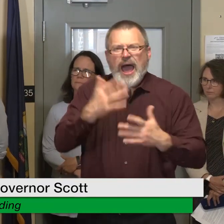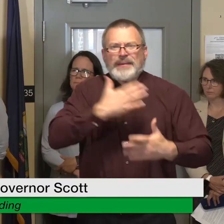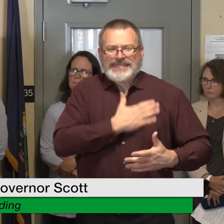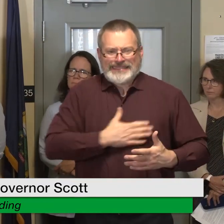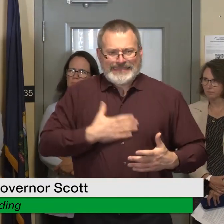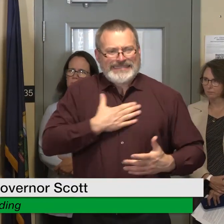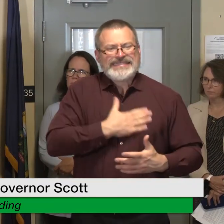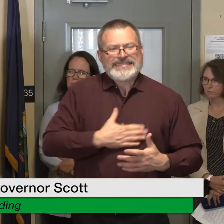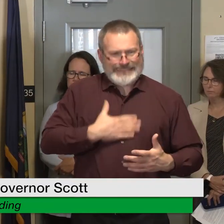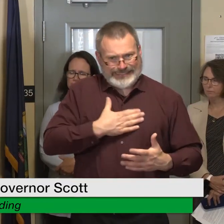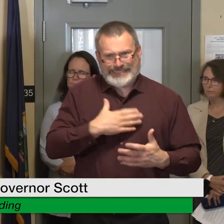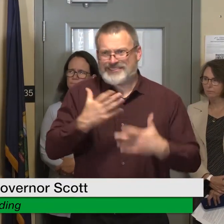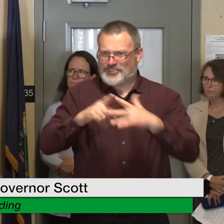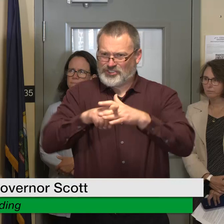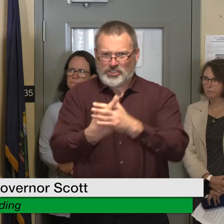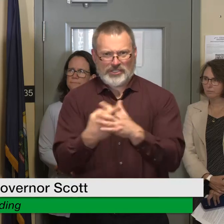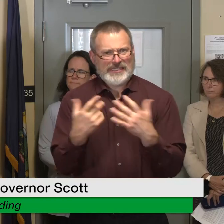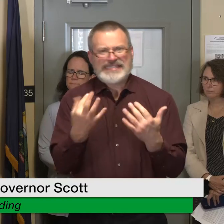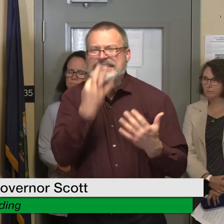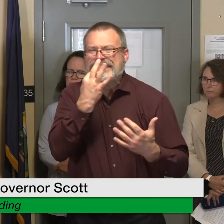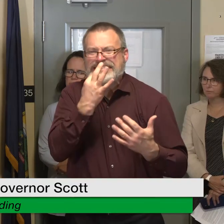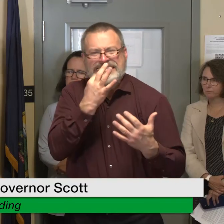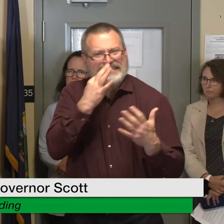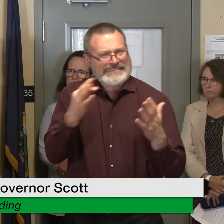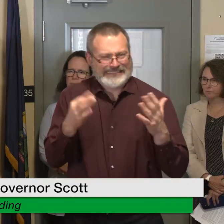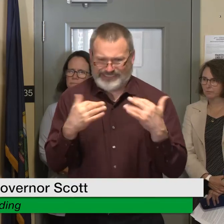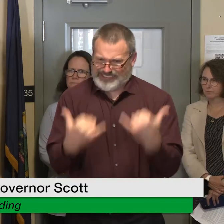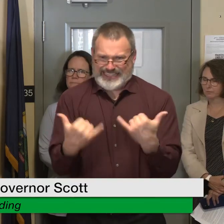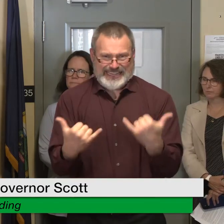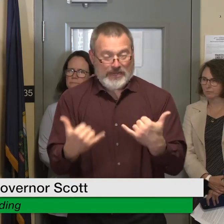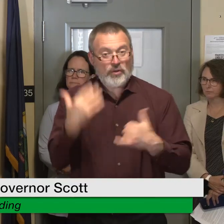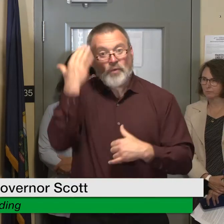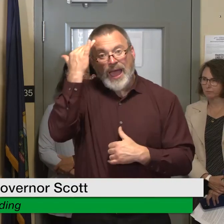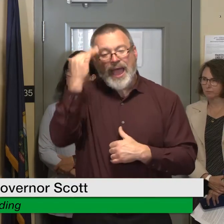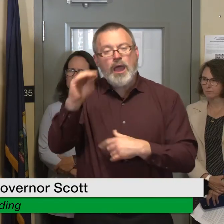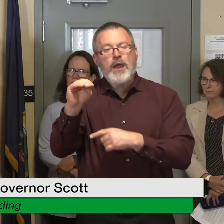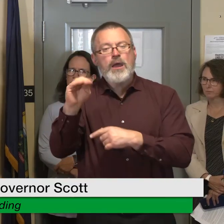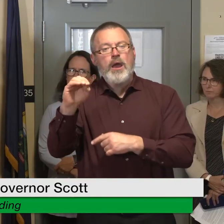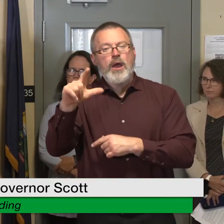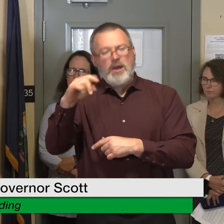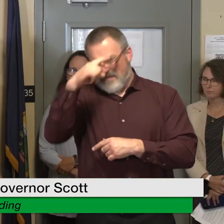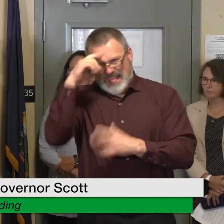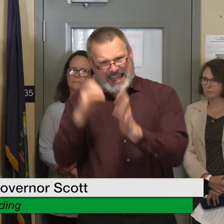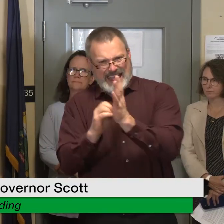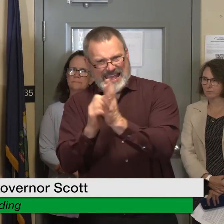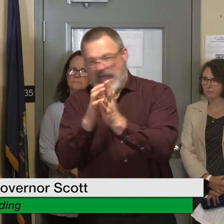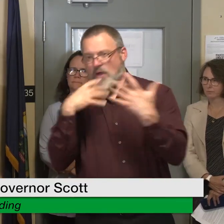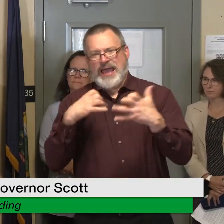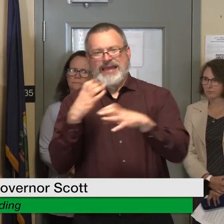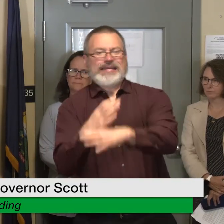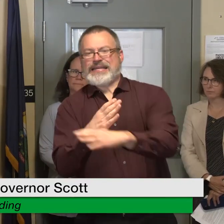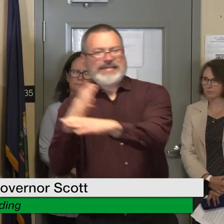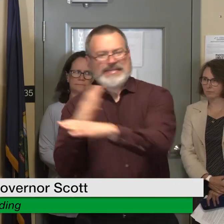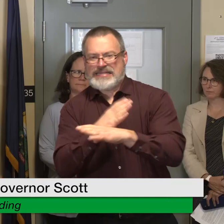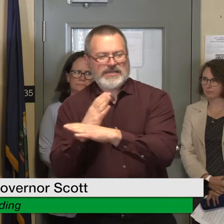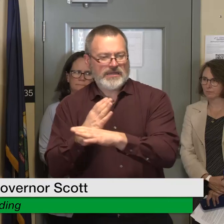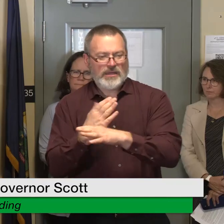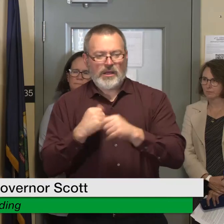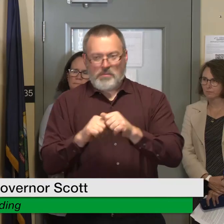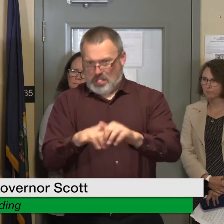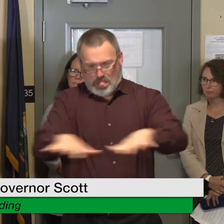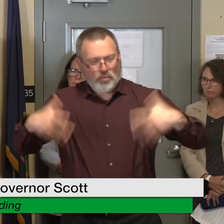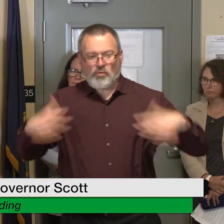mold and the ongoing problems of leaving water in your home. If you need assistance in cleaning up,